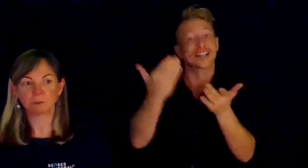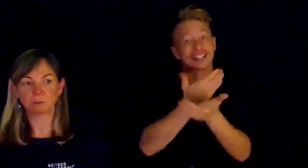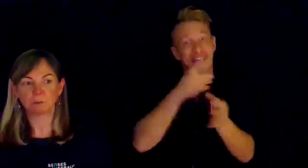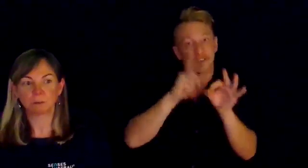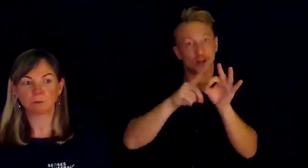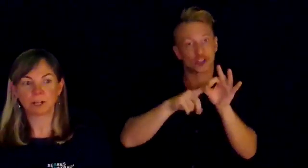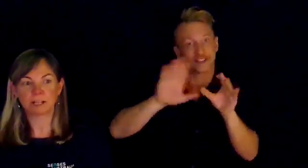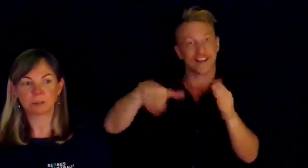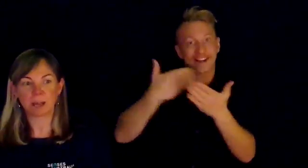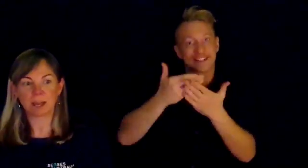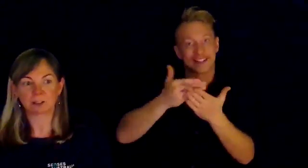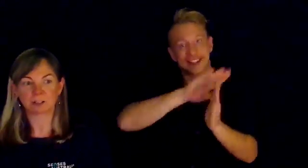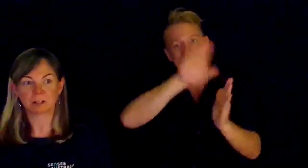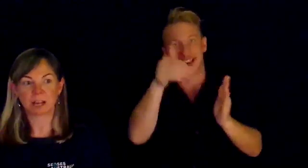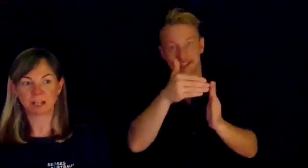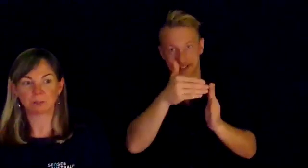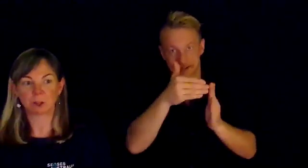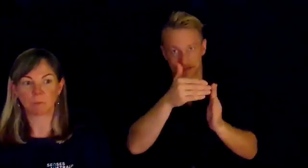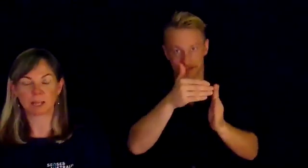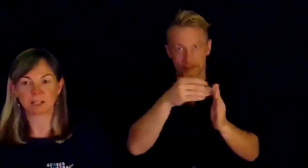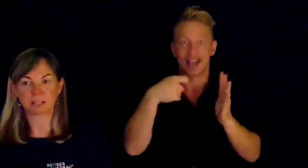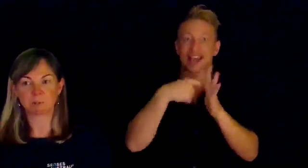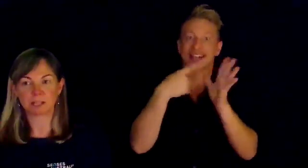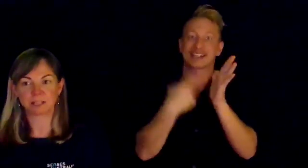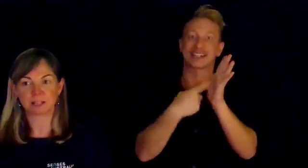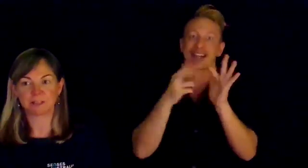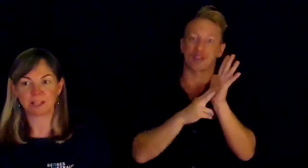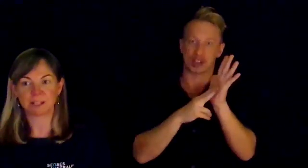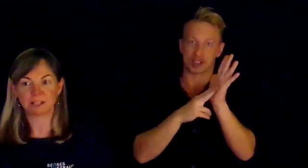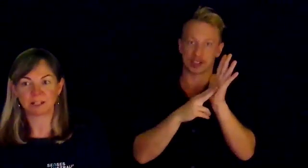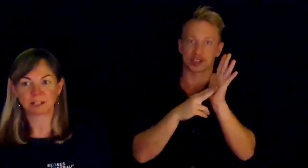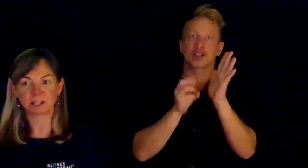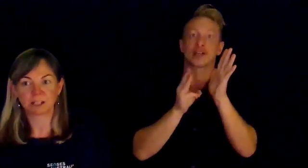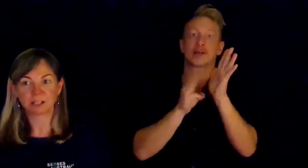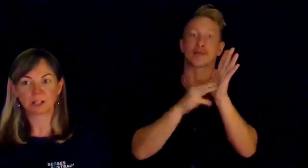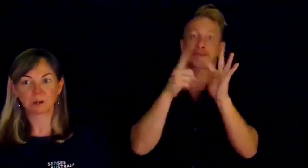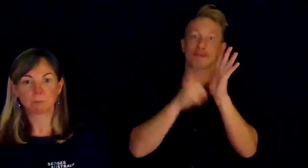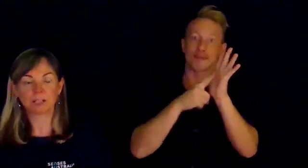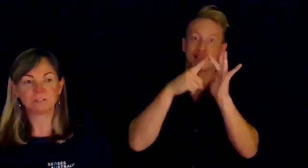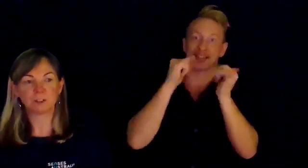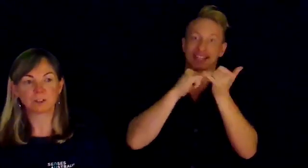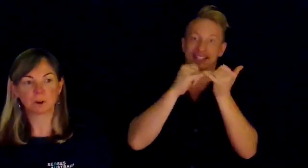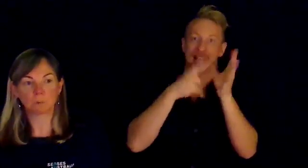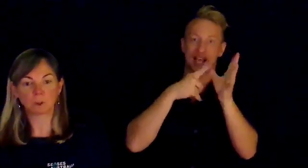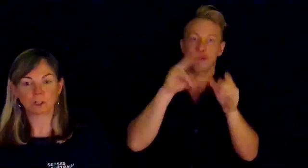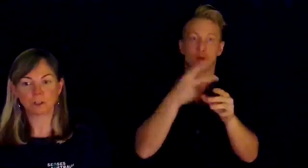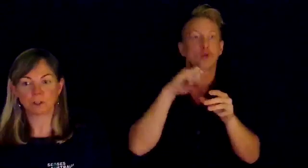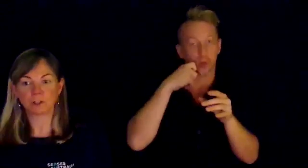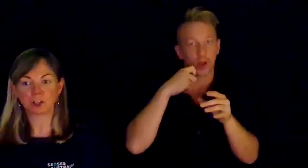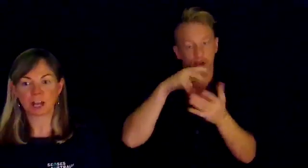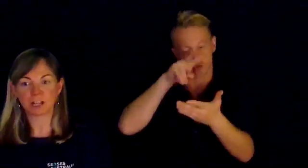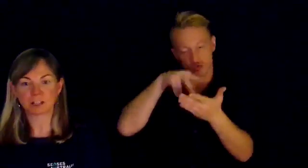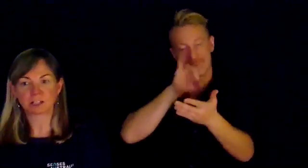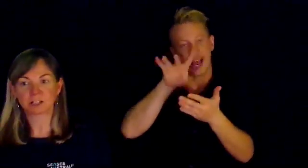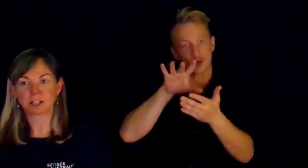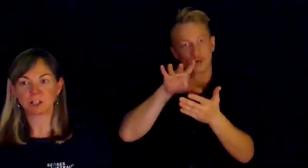Melissa will read them out as we go back to the speakers at the end. But if you don't want to use